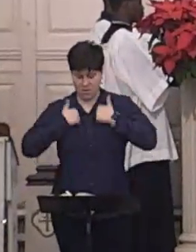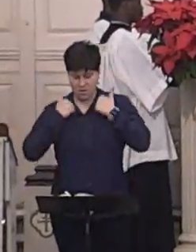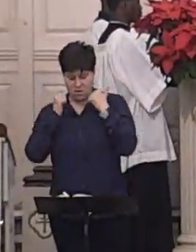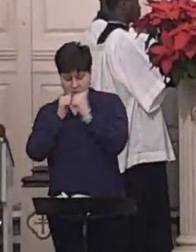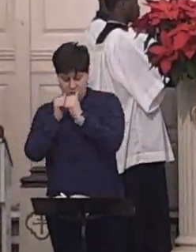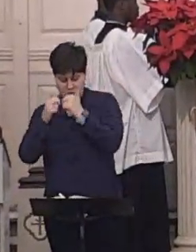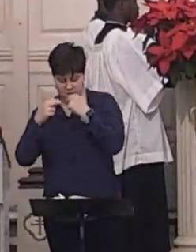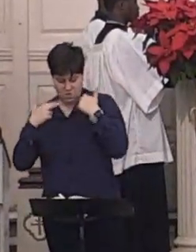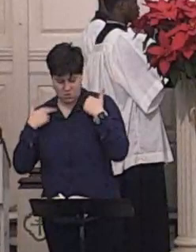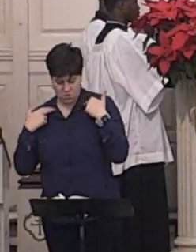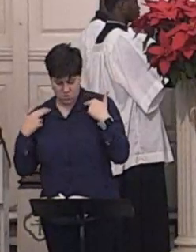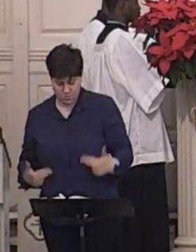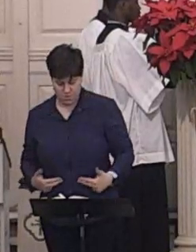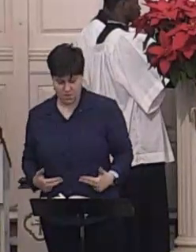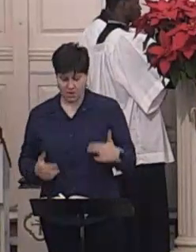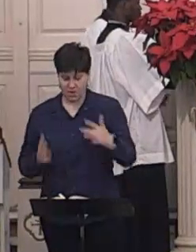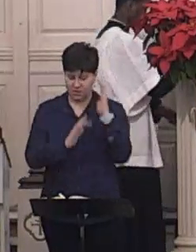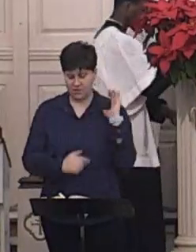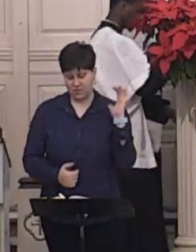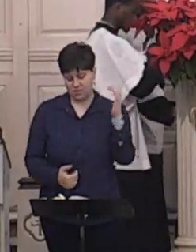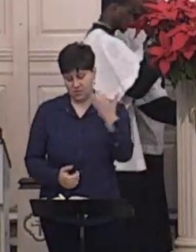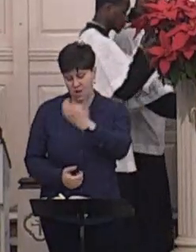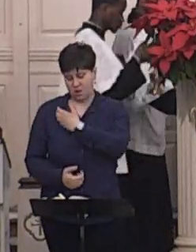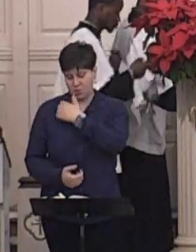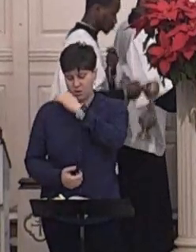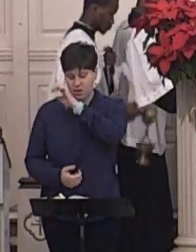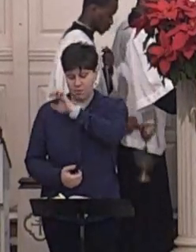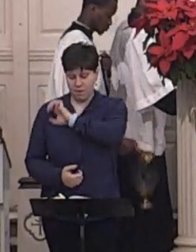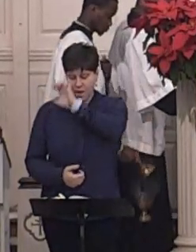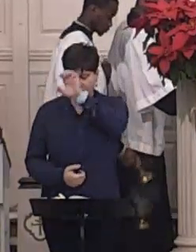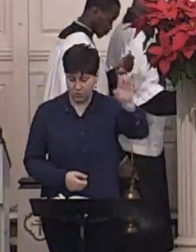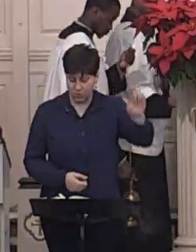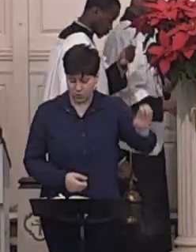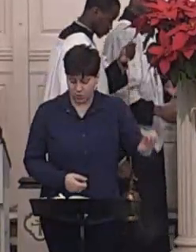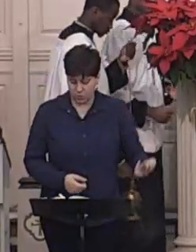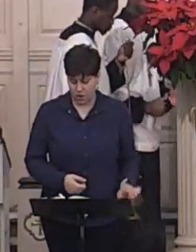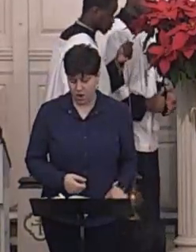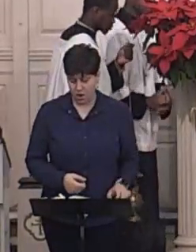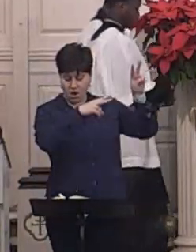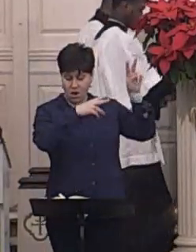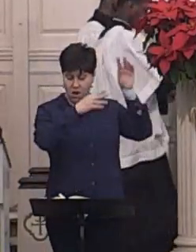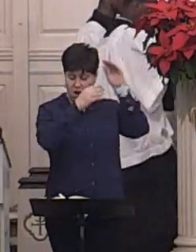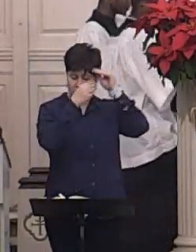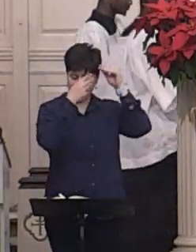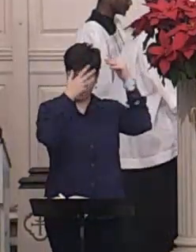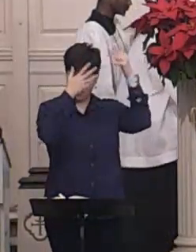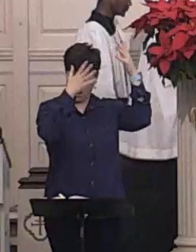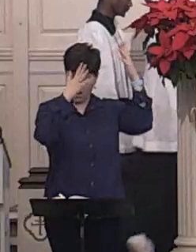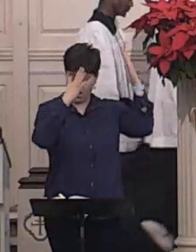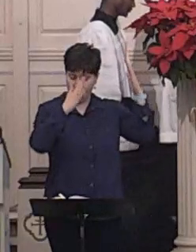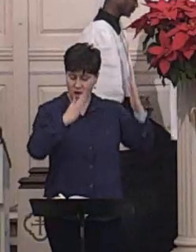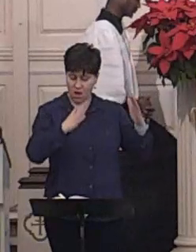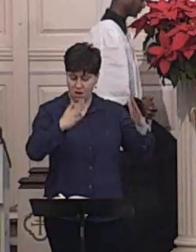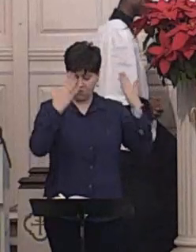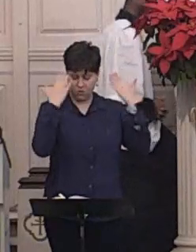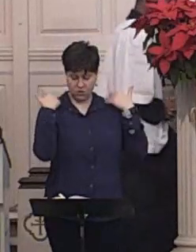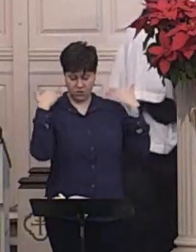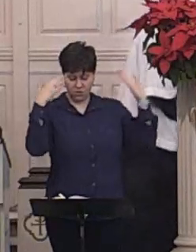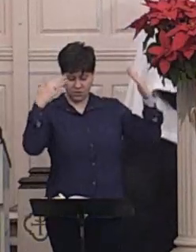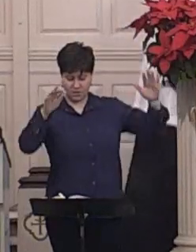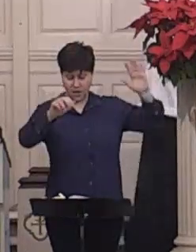dwell, Jesus our Emmanuel. Hark the